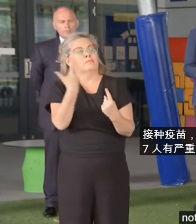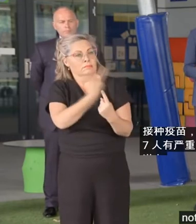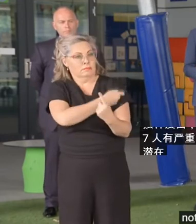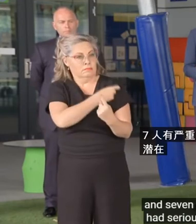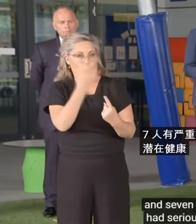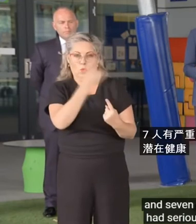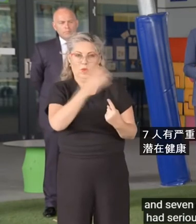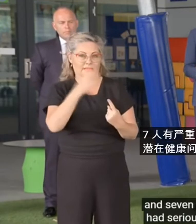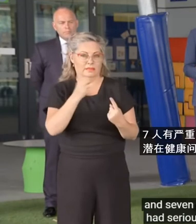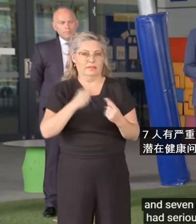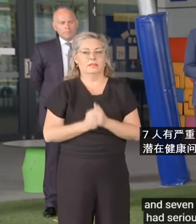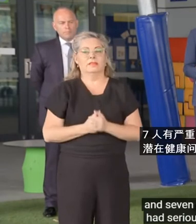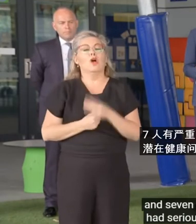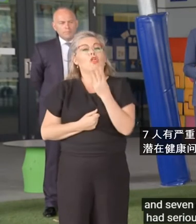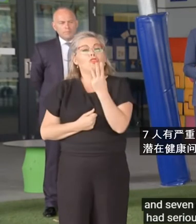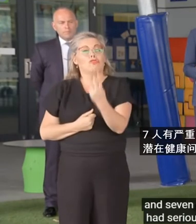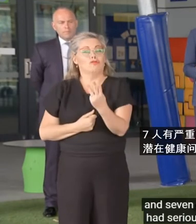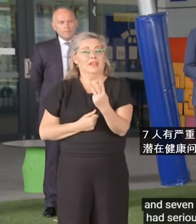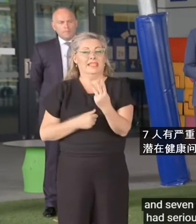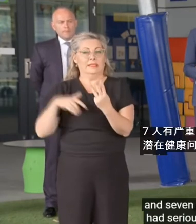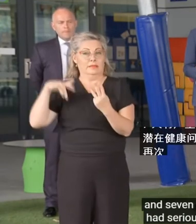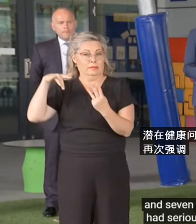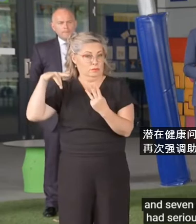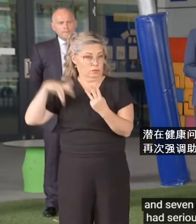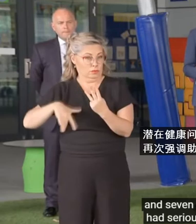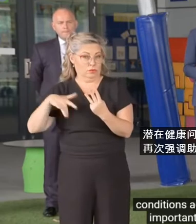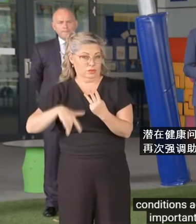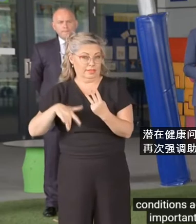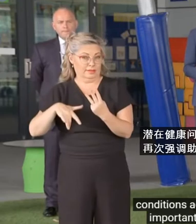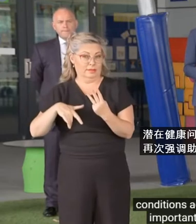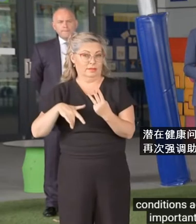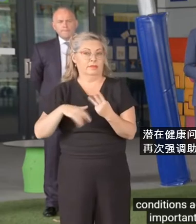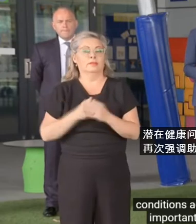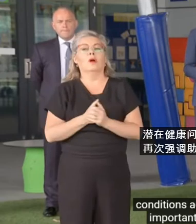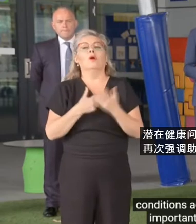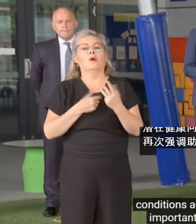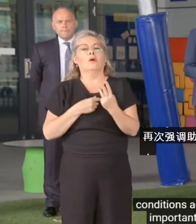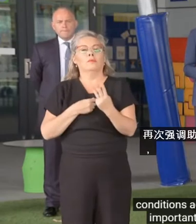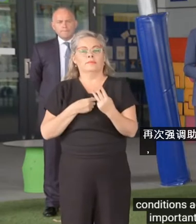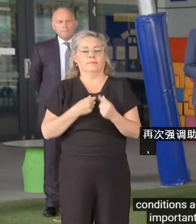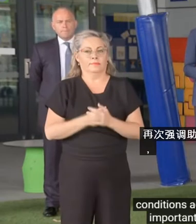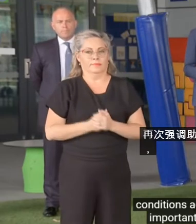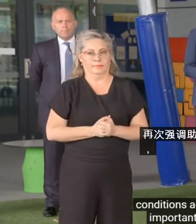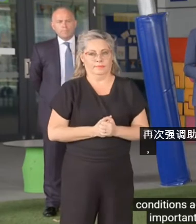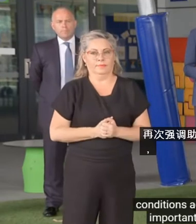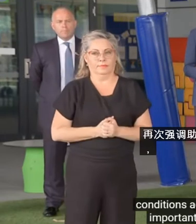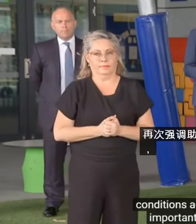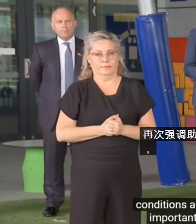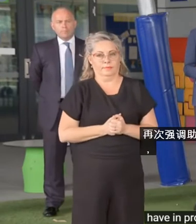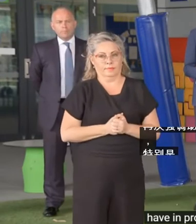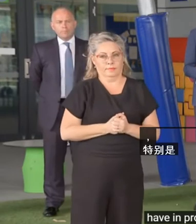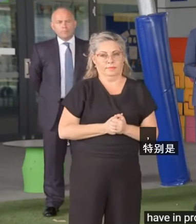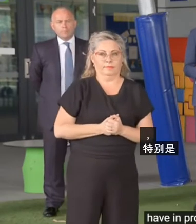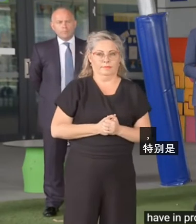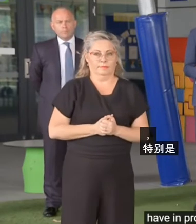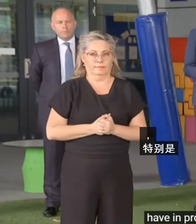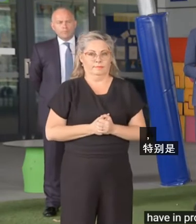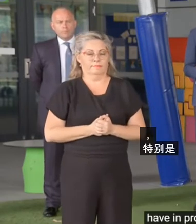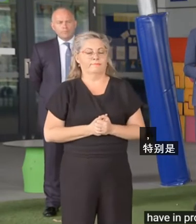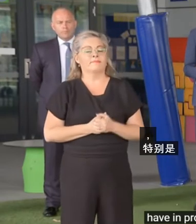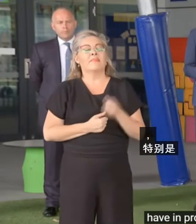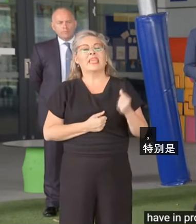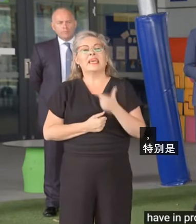had serious underlying health conditions. Again, emphasising the important role that boosters have in protecting